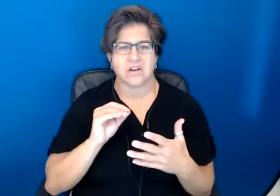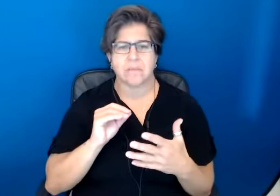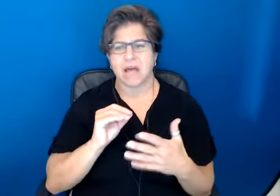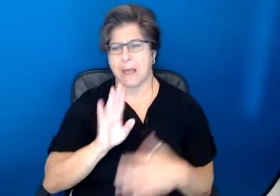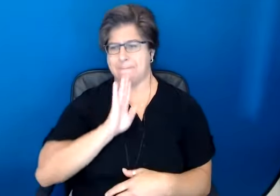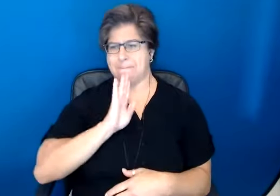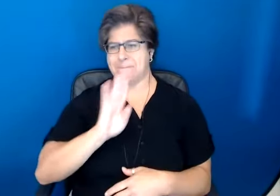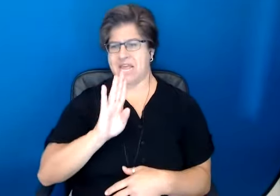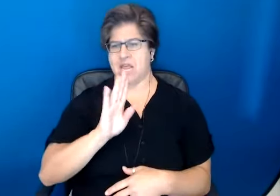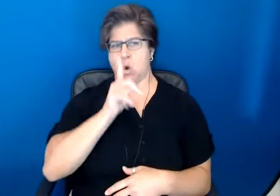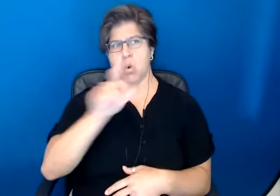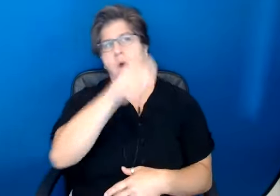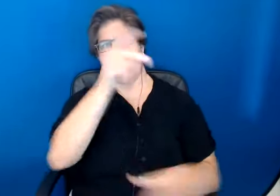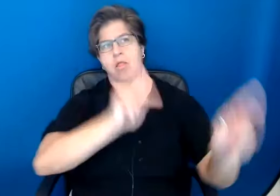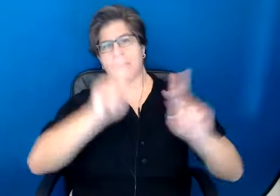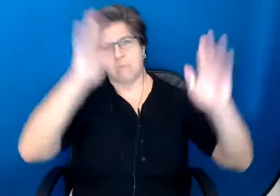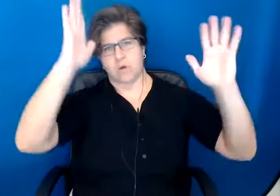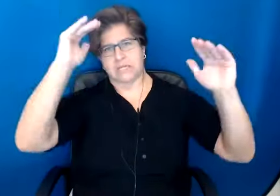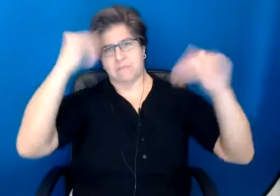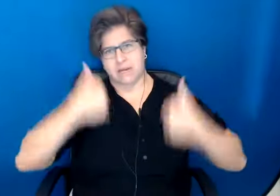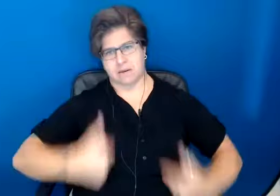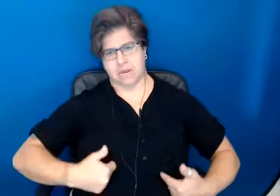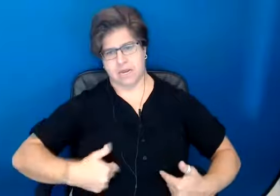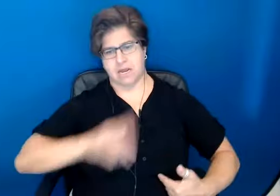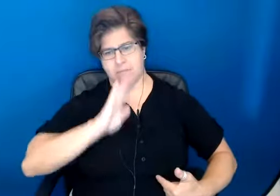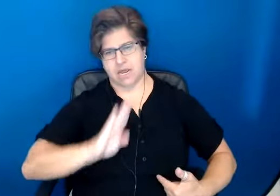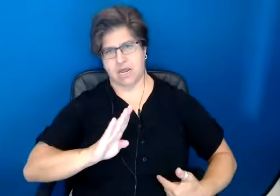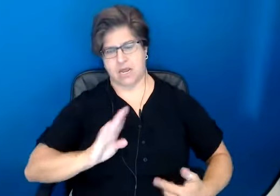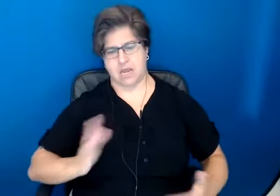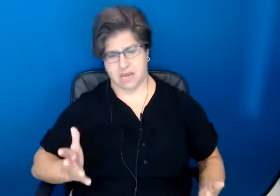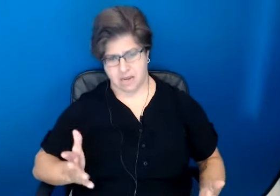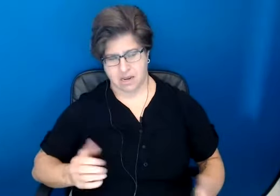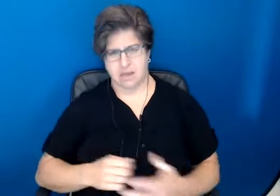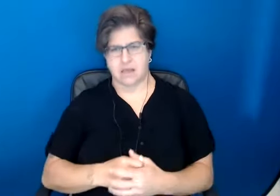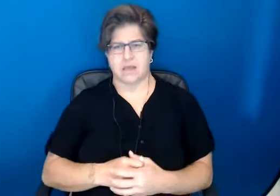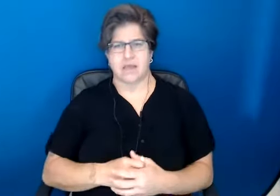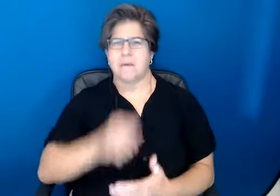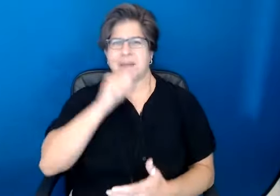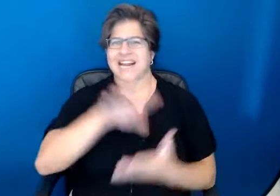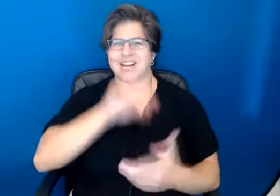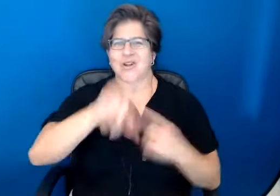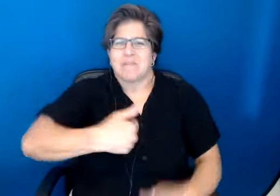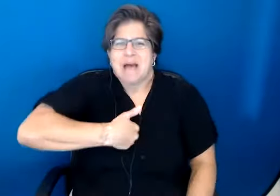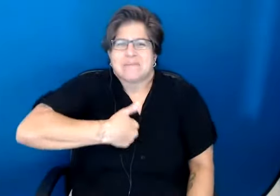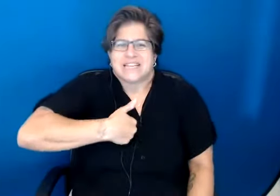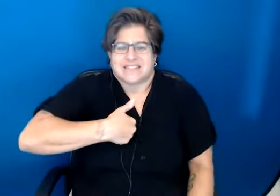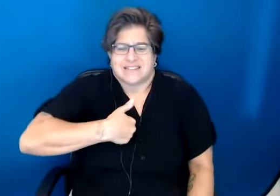by the alcoholic. It's like stand by your man, you know. I didn't like my mother, but nobody else could say anything about her or be in